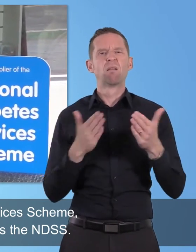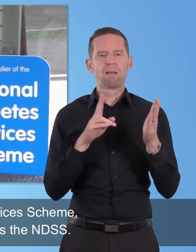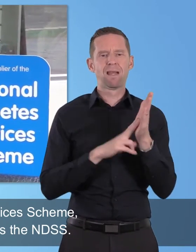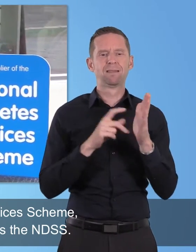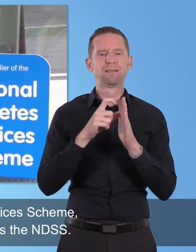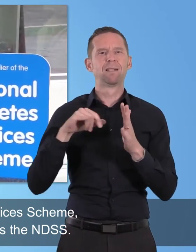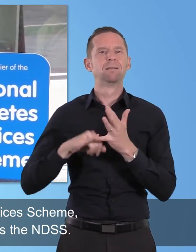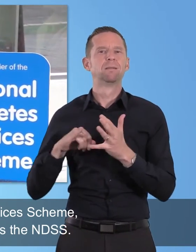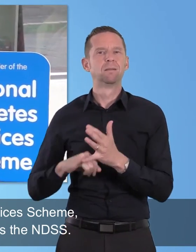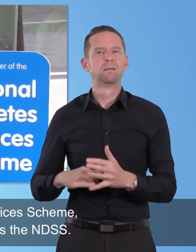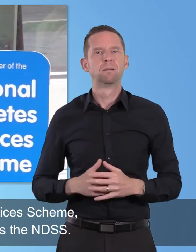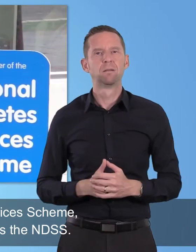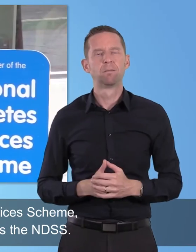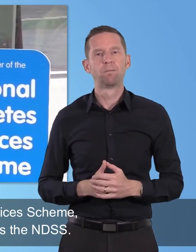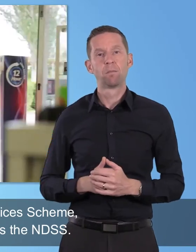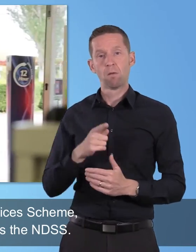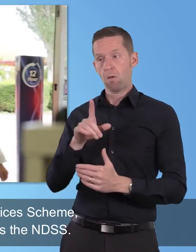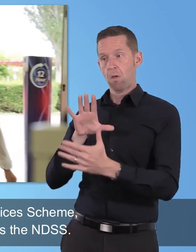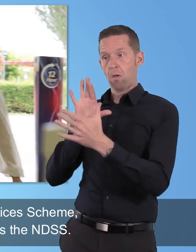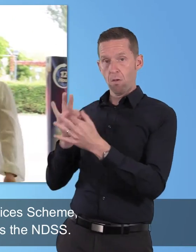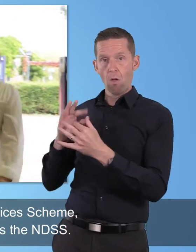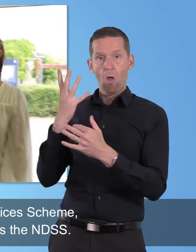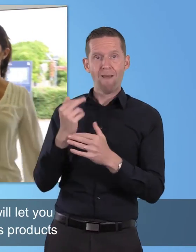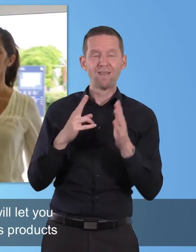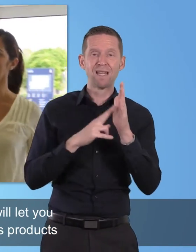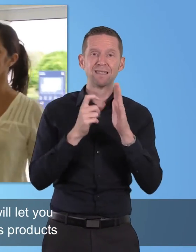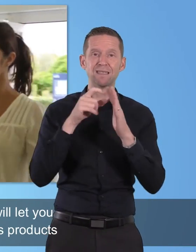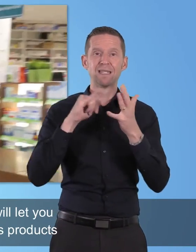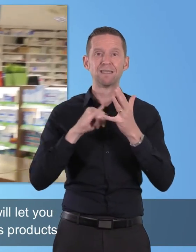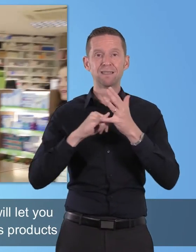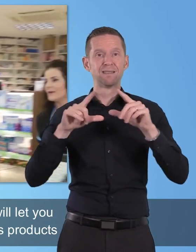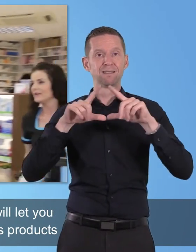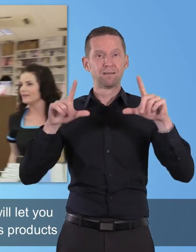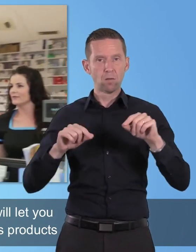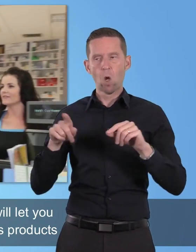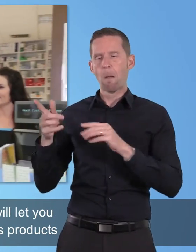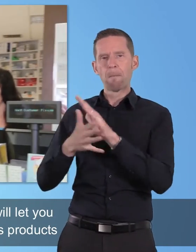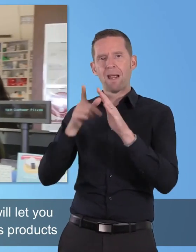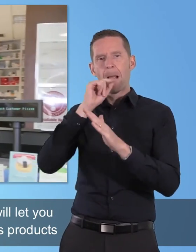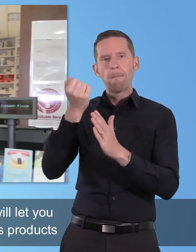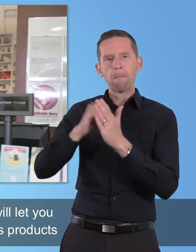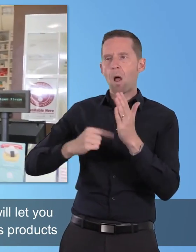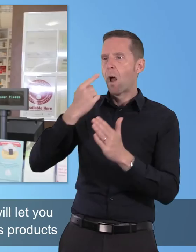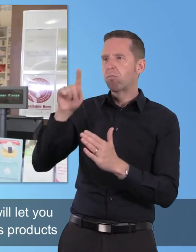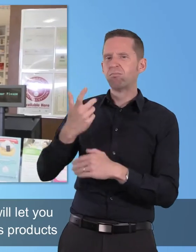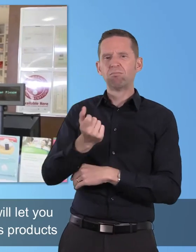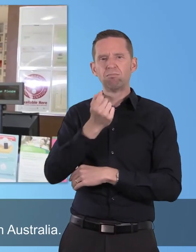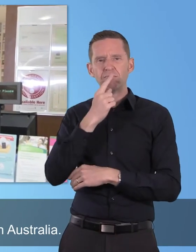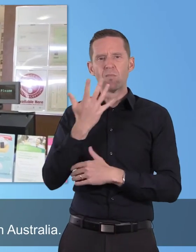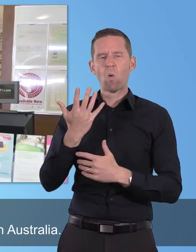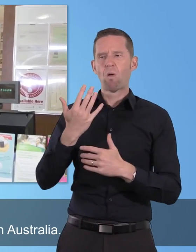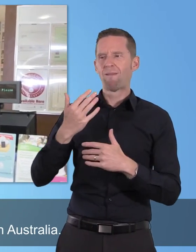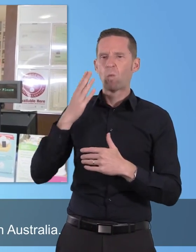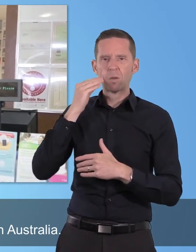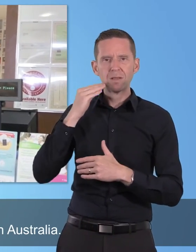is also known as the NDSS. Your NDSS card will let you buy certain diabetes products